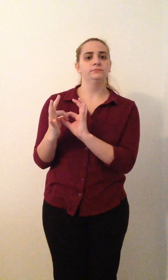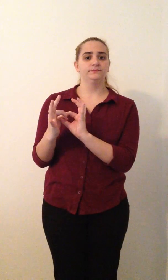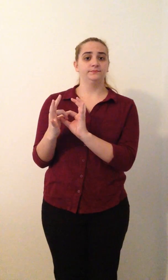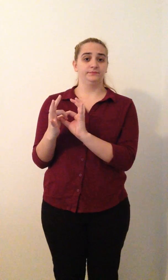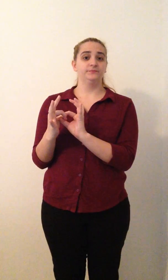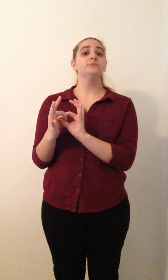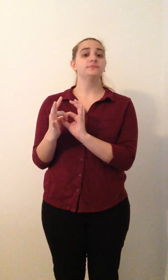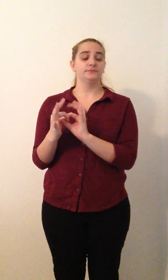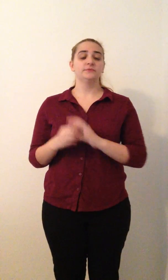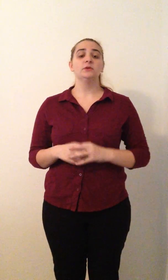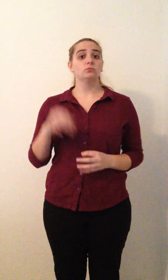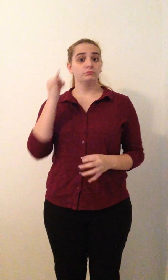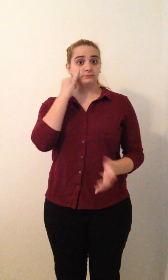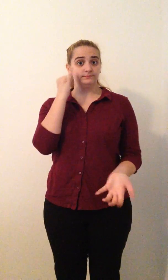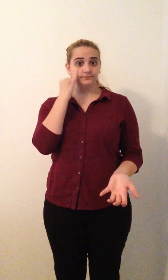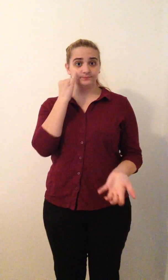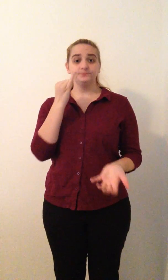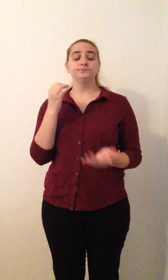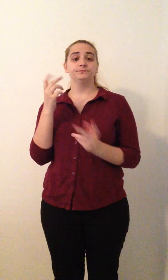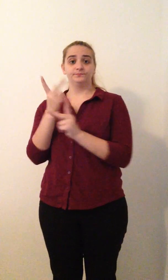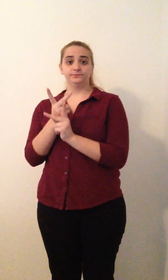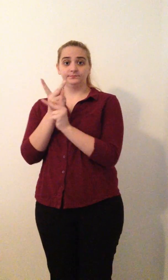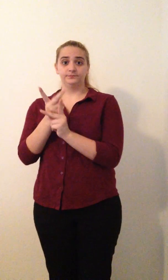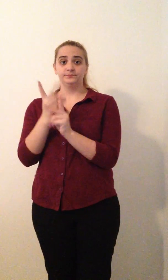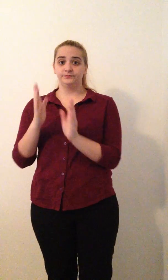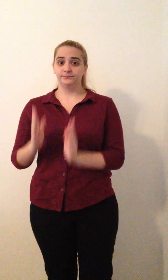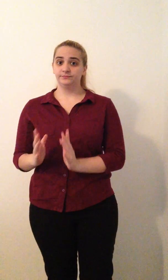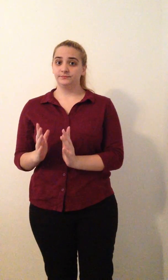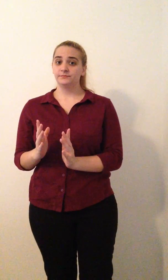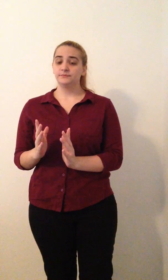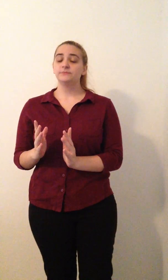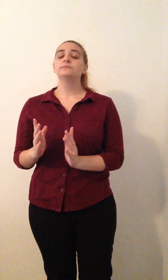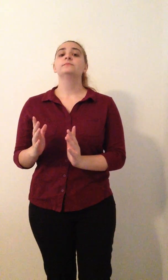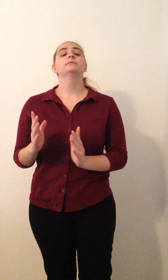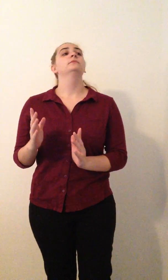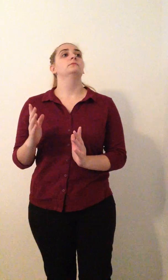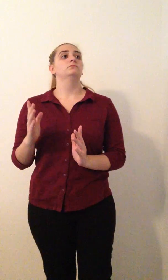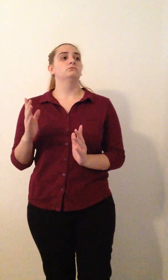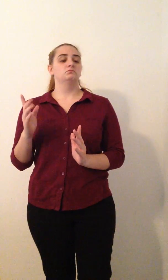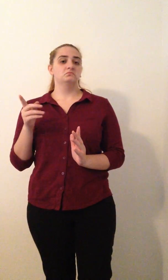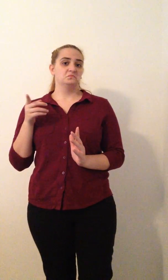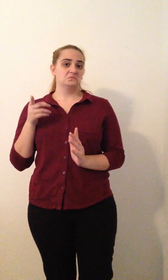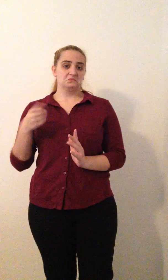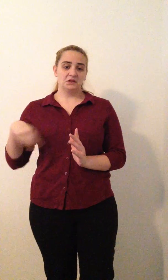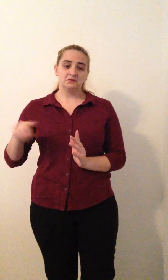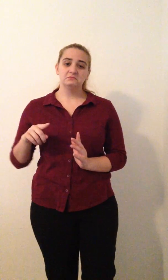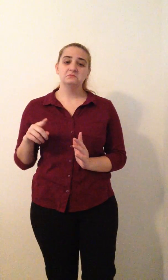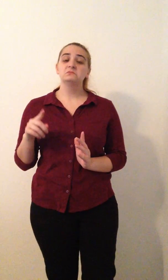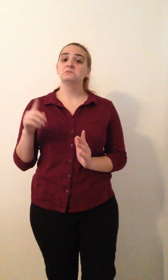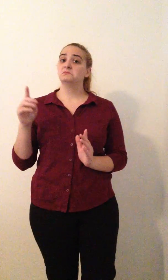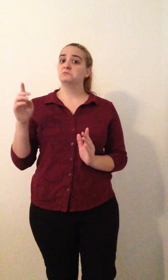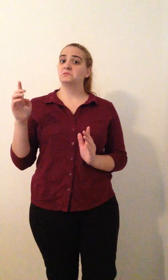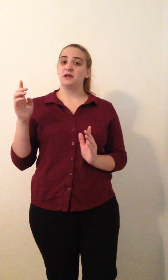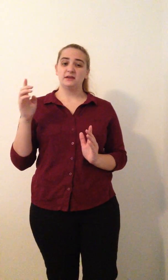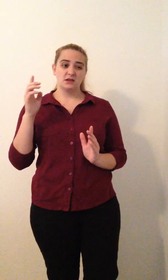if our caregivers are emotionally attuned with us, they're attentive to our needs,